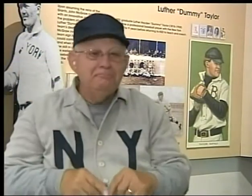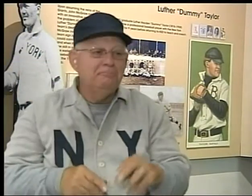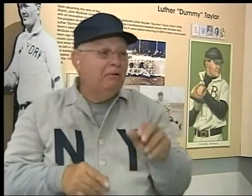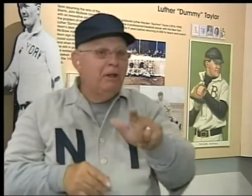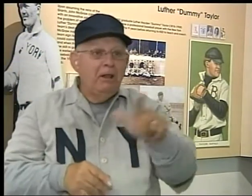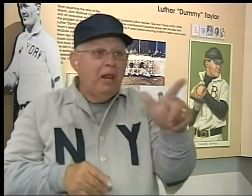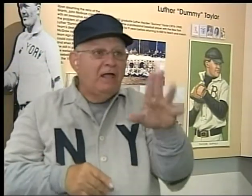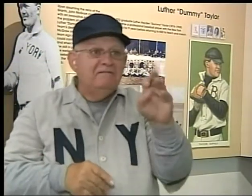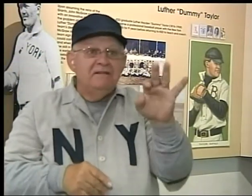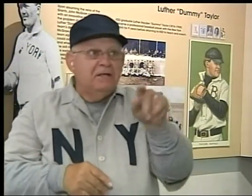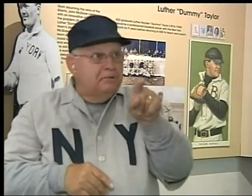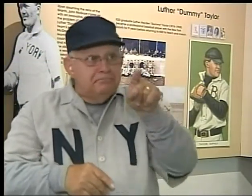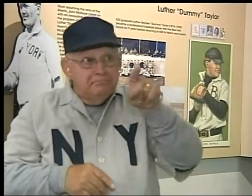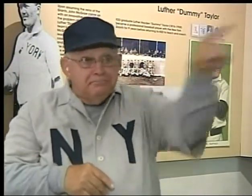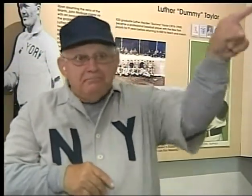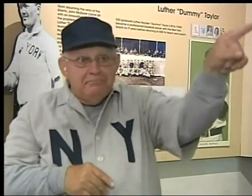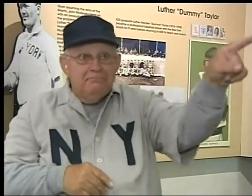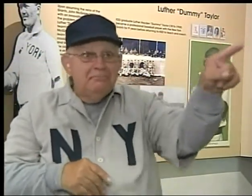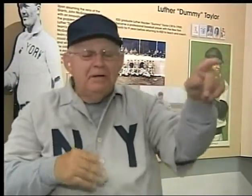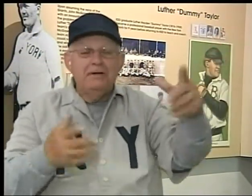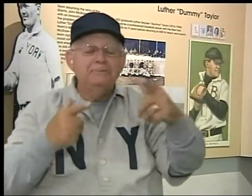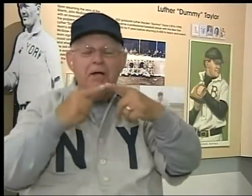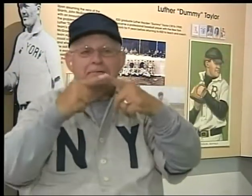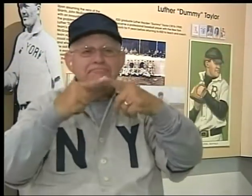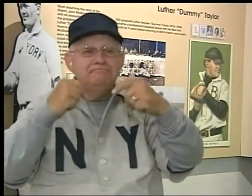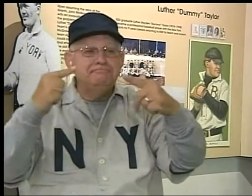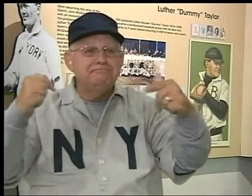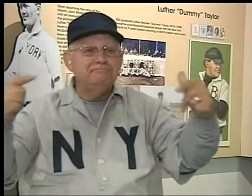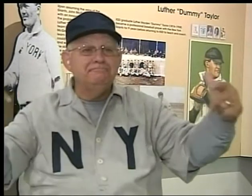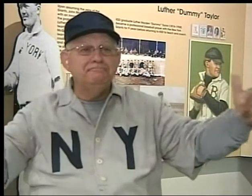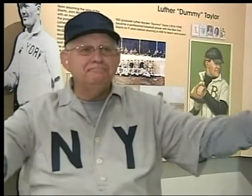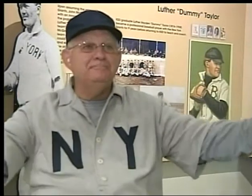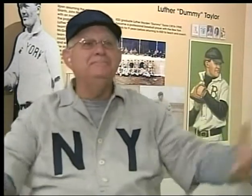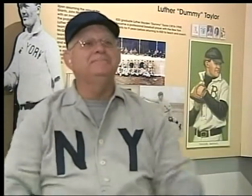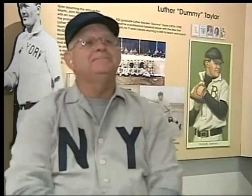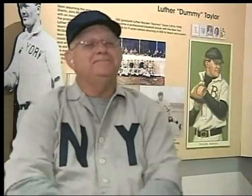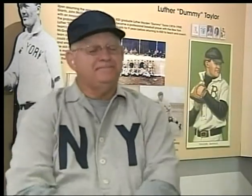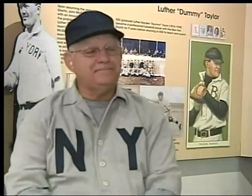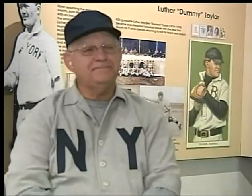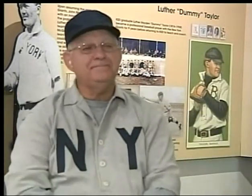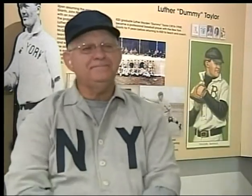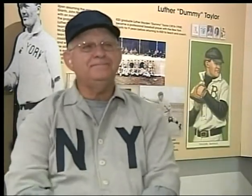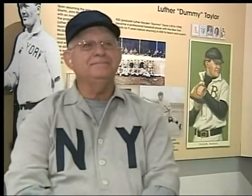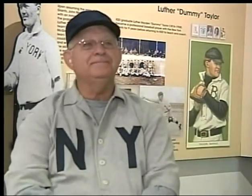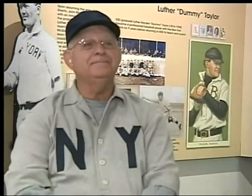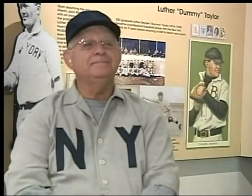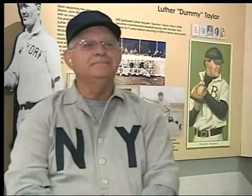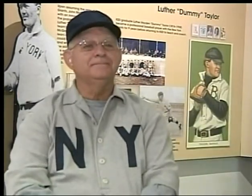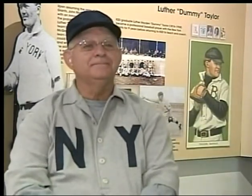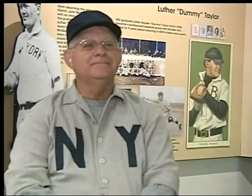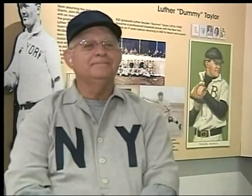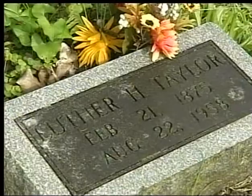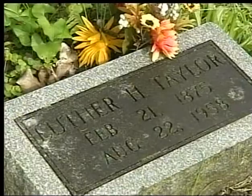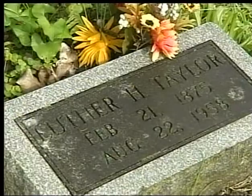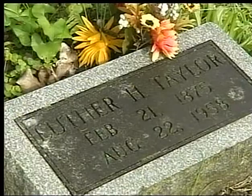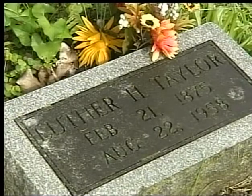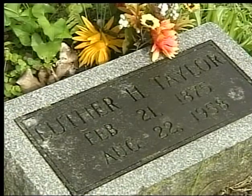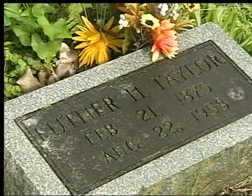left field that way, all those kinds of things. That's not the real Dummy Taylor. He's buried in this